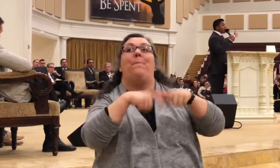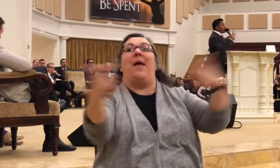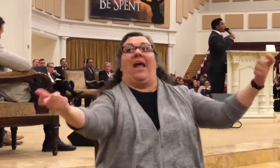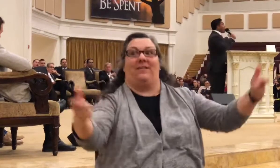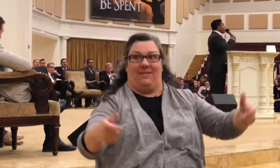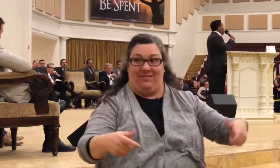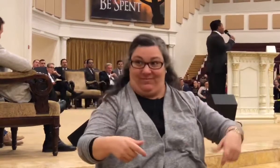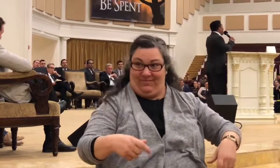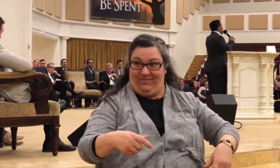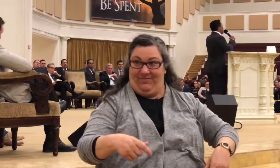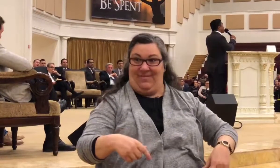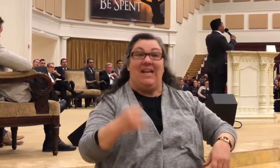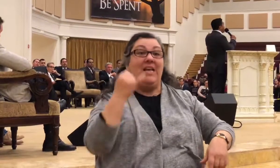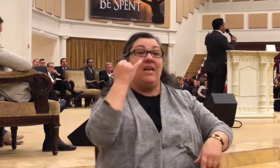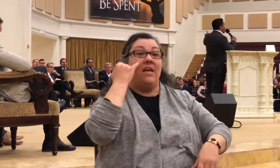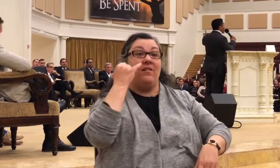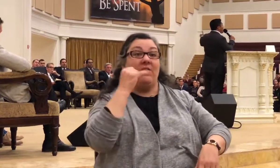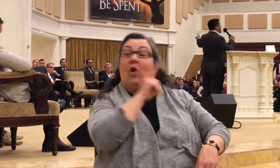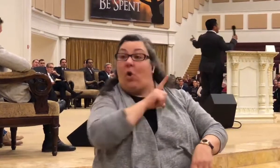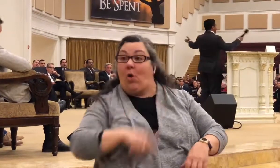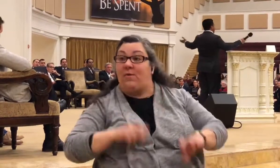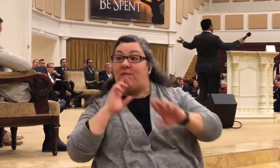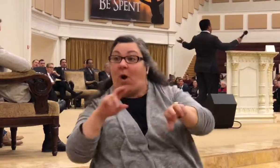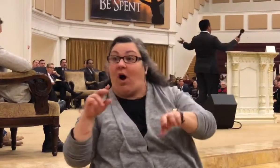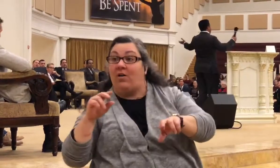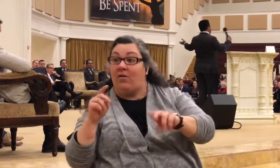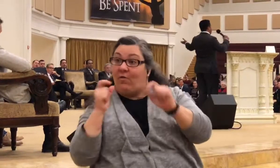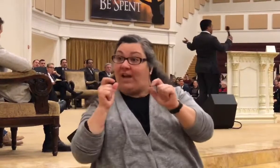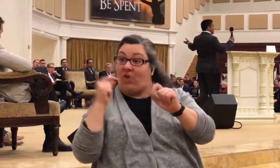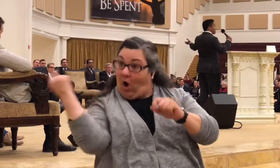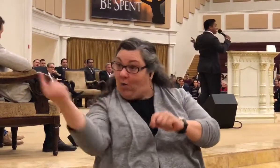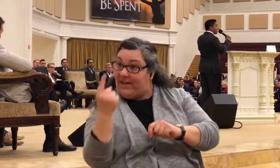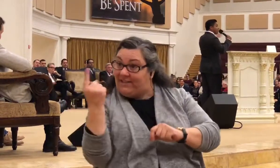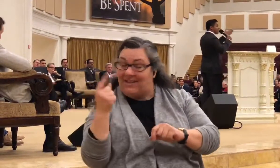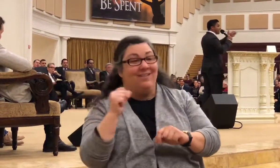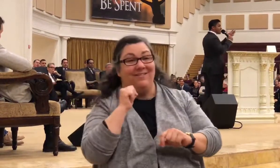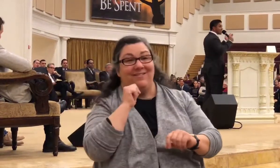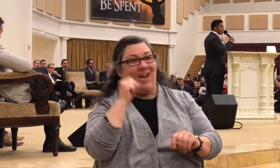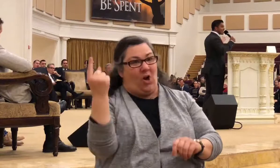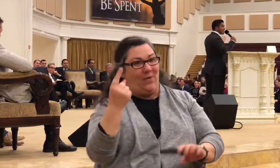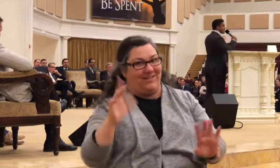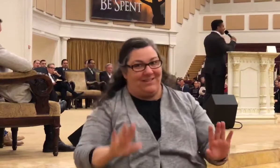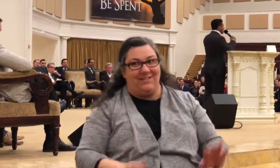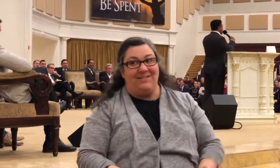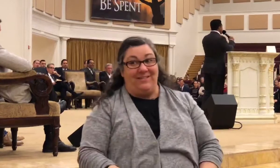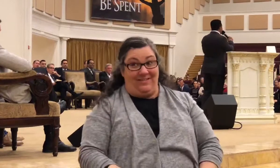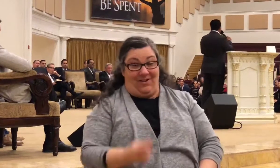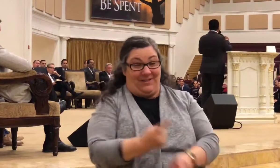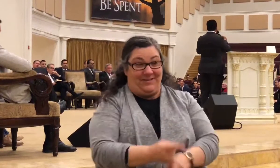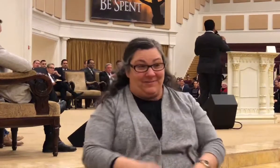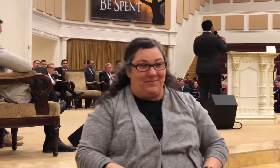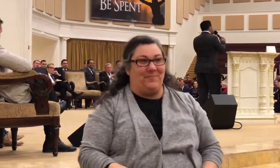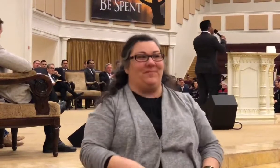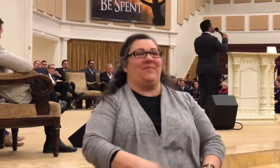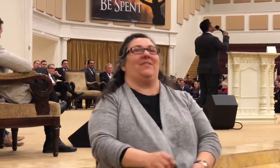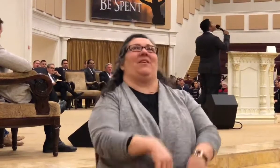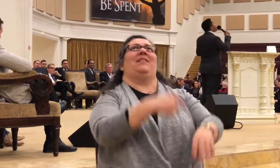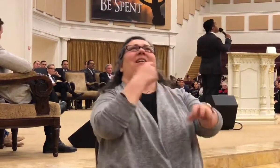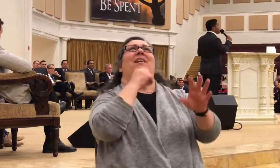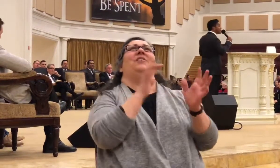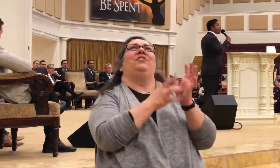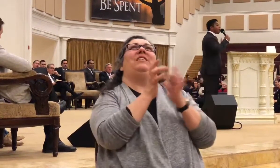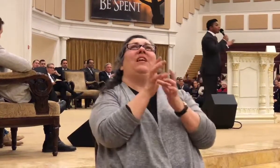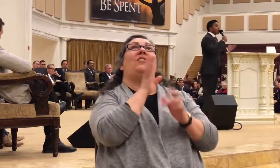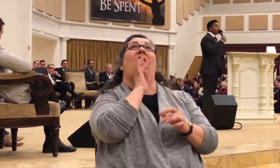Right? Because you don't respond right away all the time. Amen. Can I get a witness? And so I said, well, Jesus